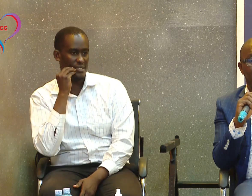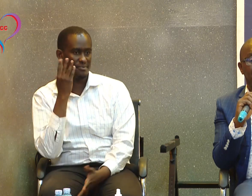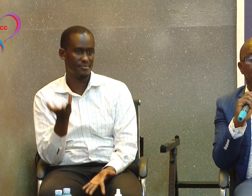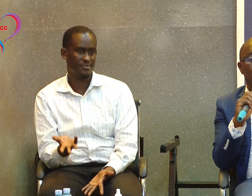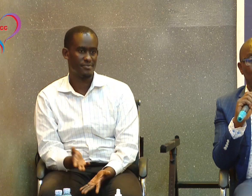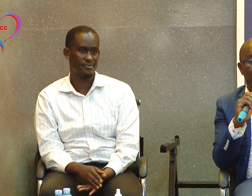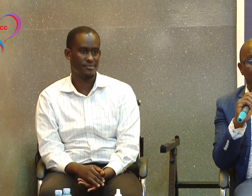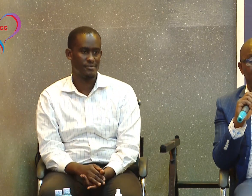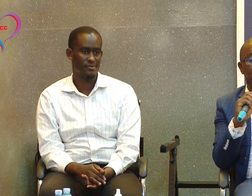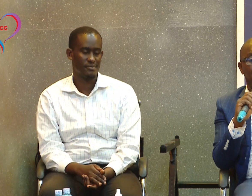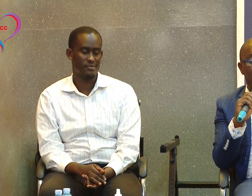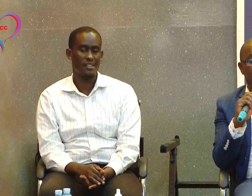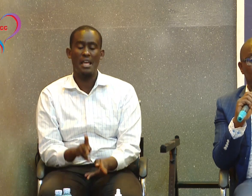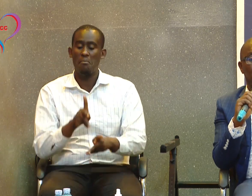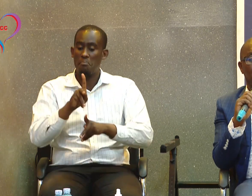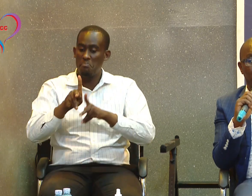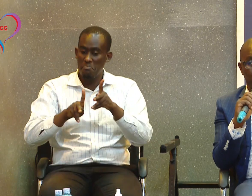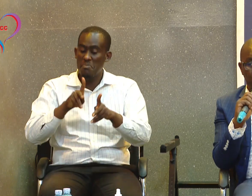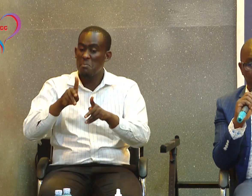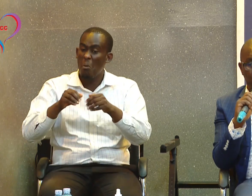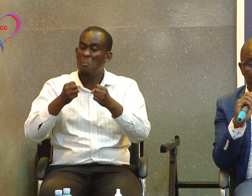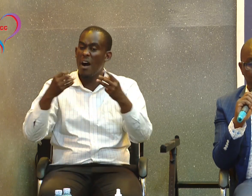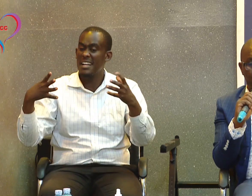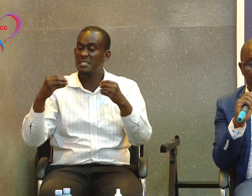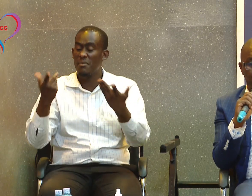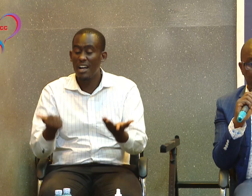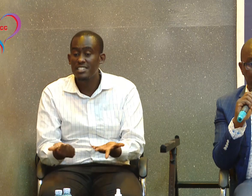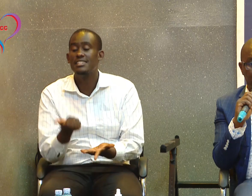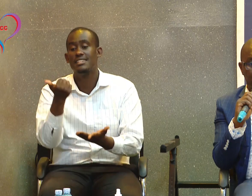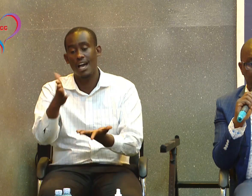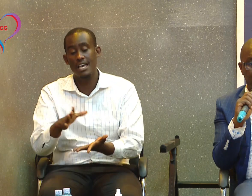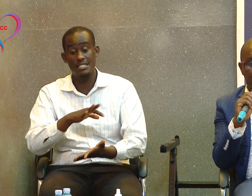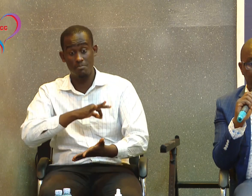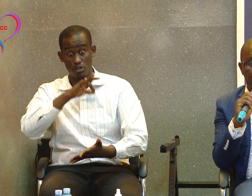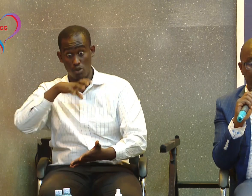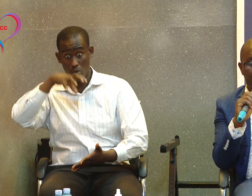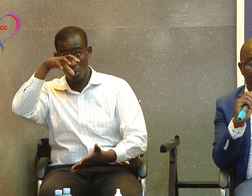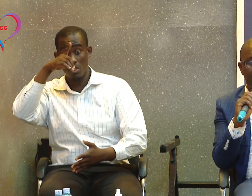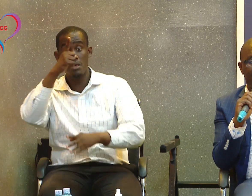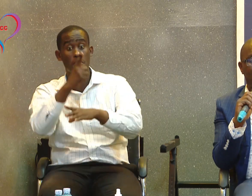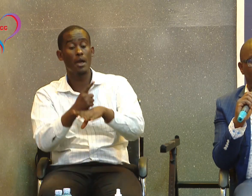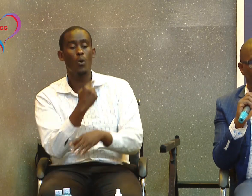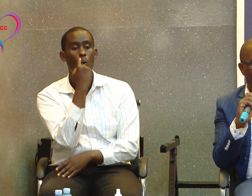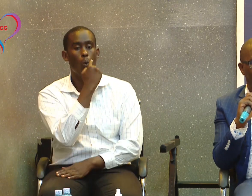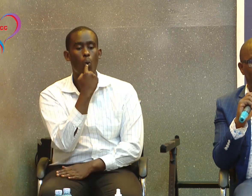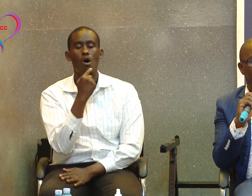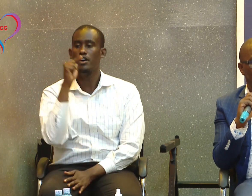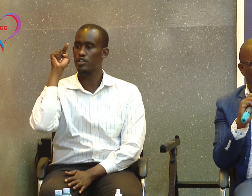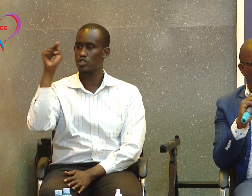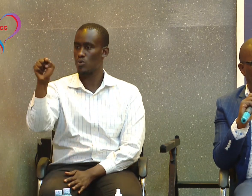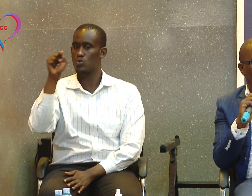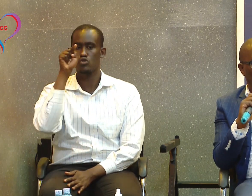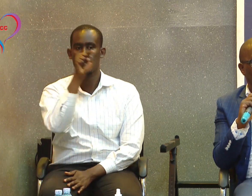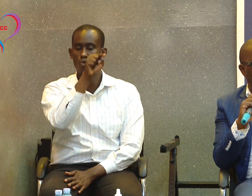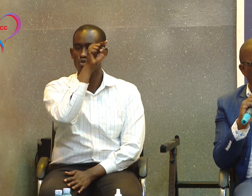that their spiritual growth is dependent on you. There are people that are in